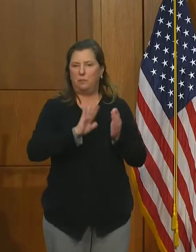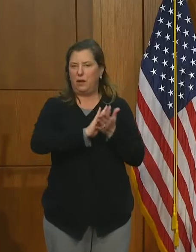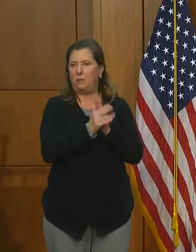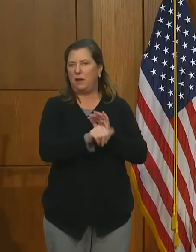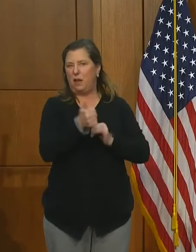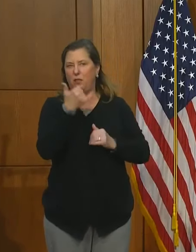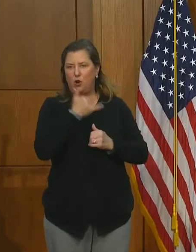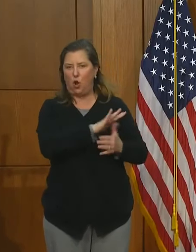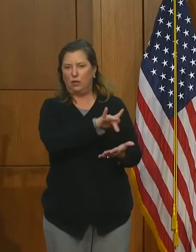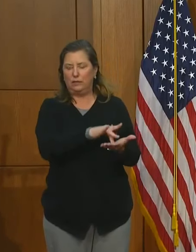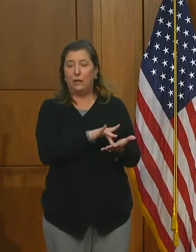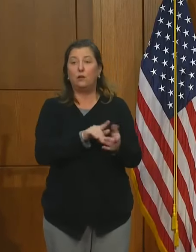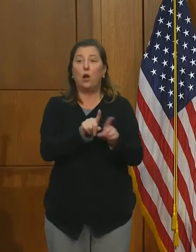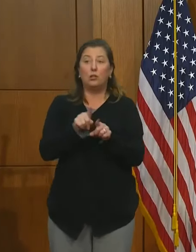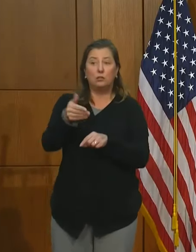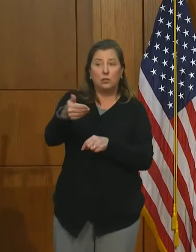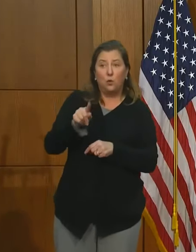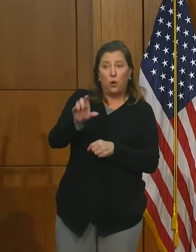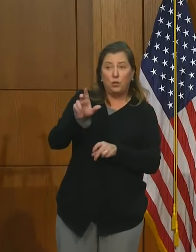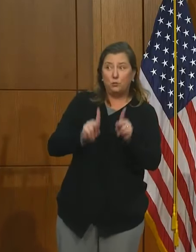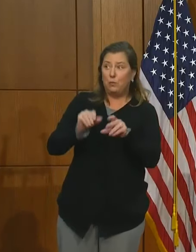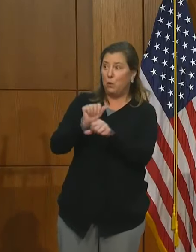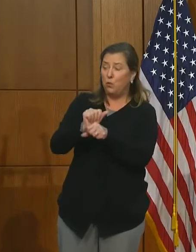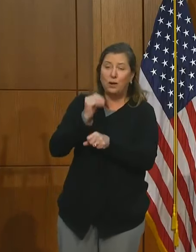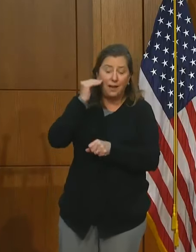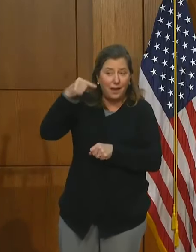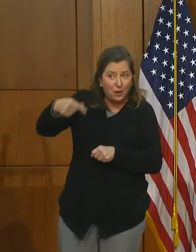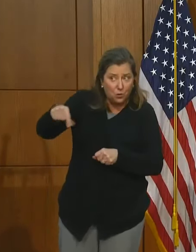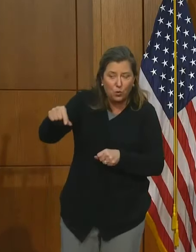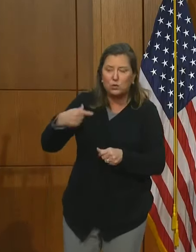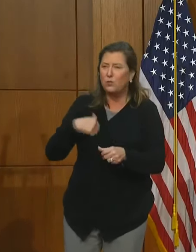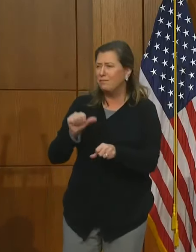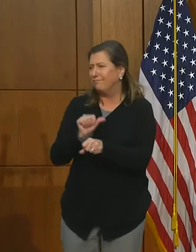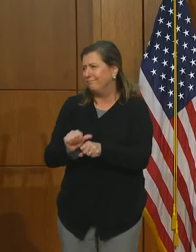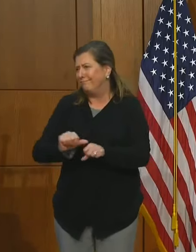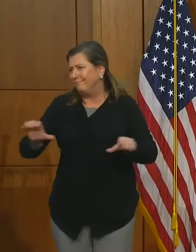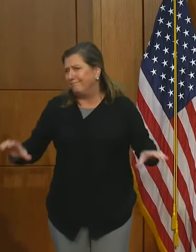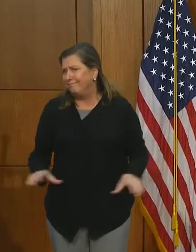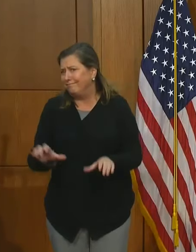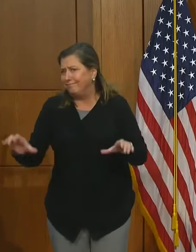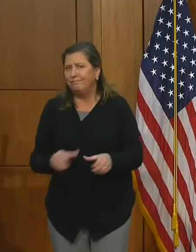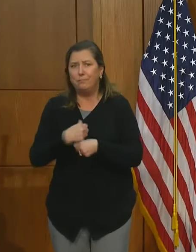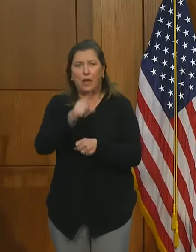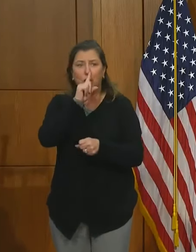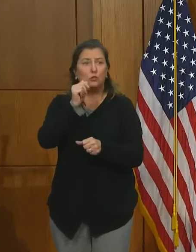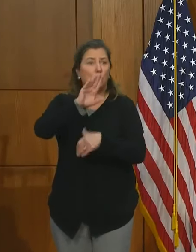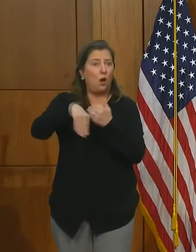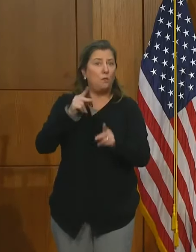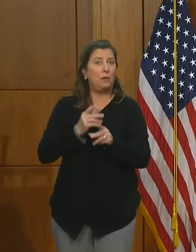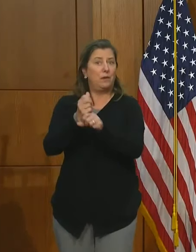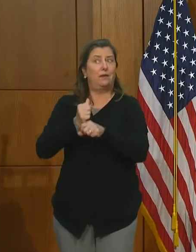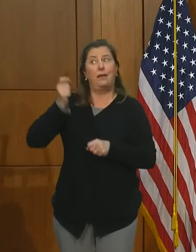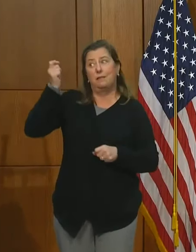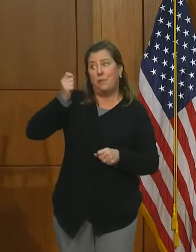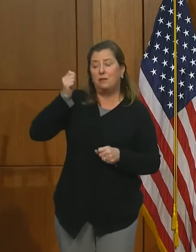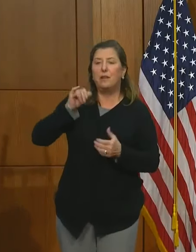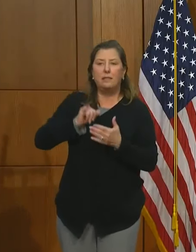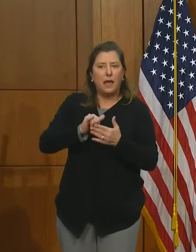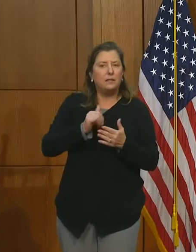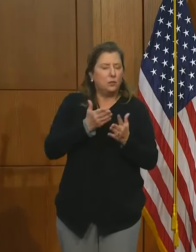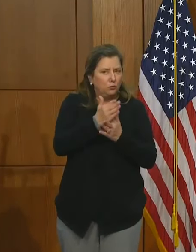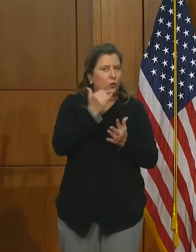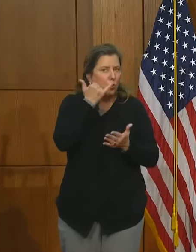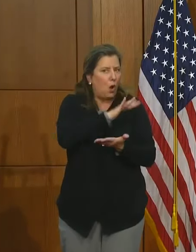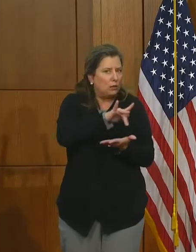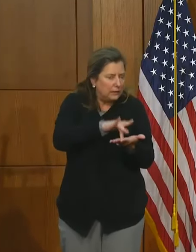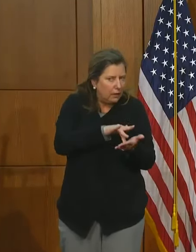And then we've increased about 100 people into our headquarters. So we're working as hard as we can to make sure that everyone has their benefits. And this would be for call centers,